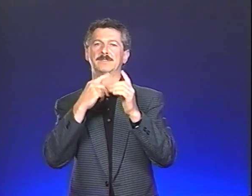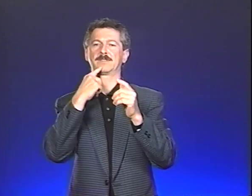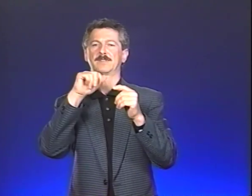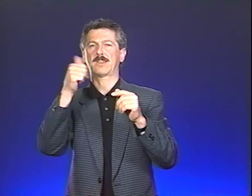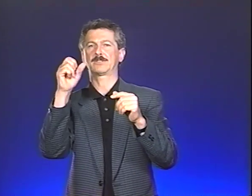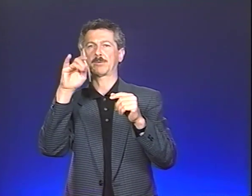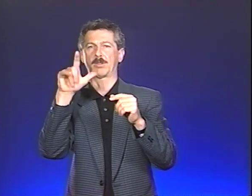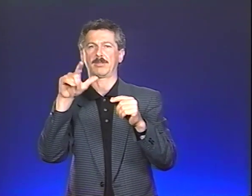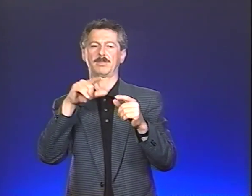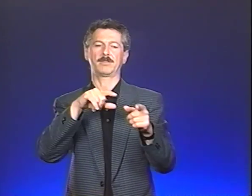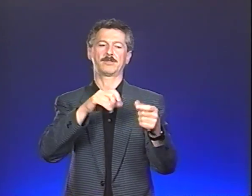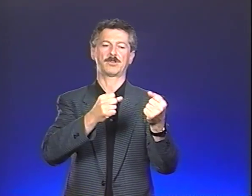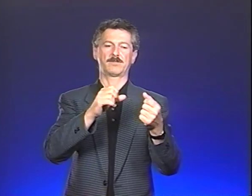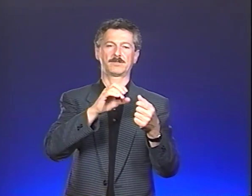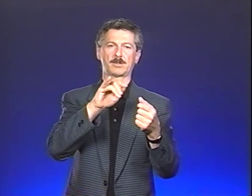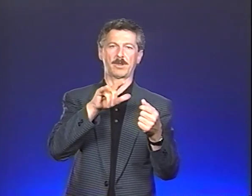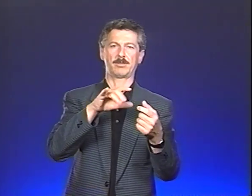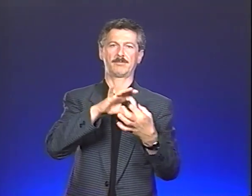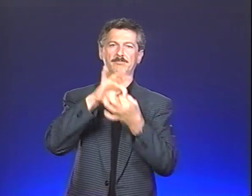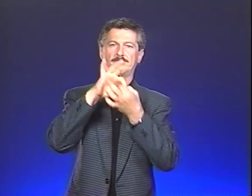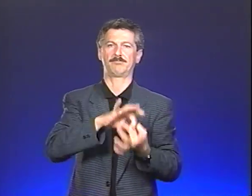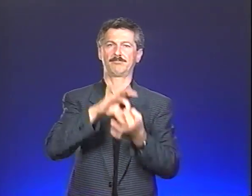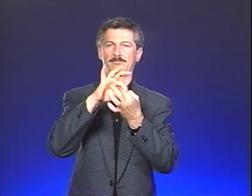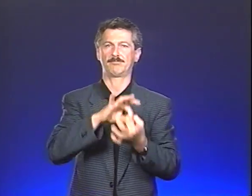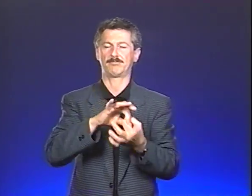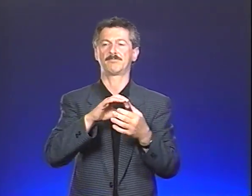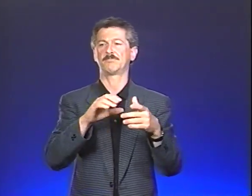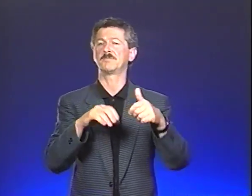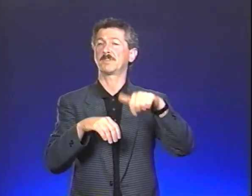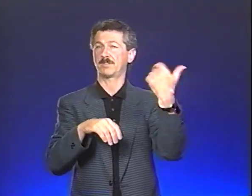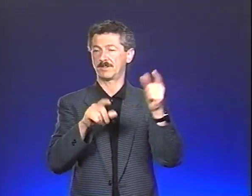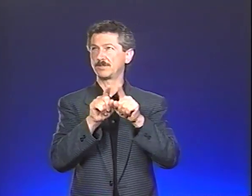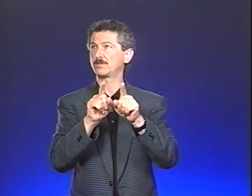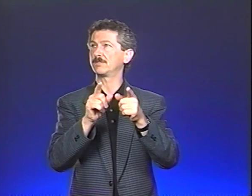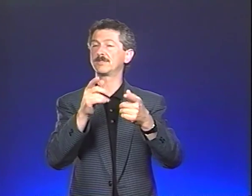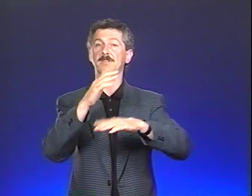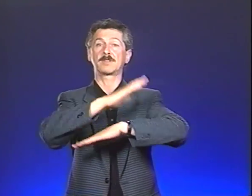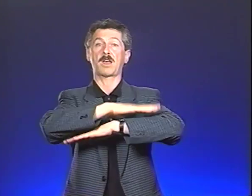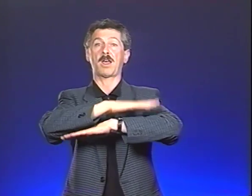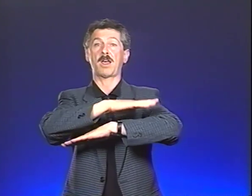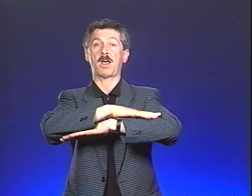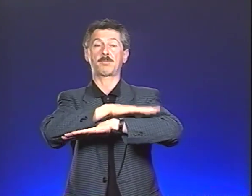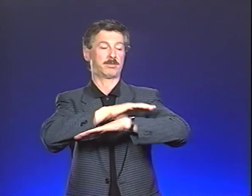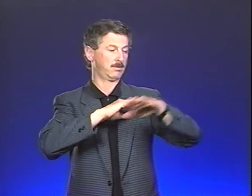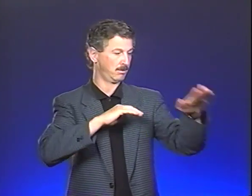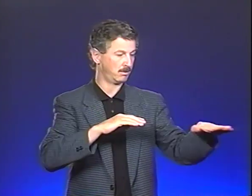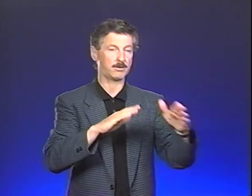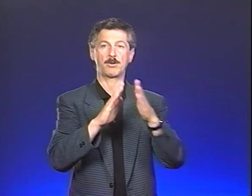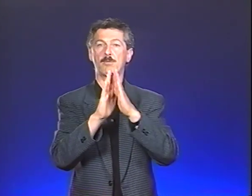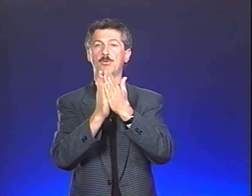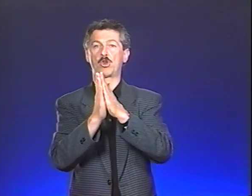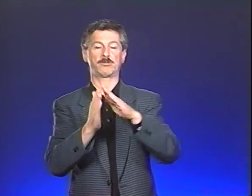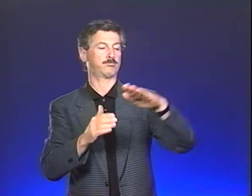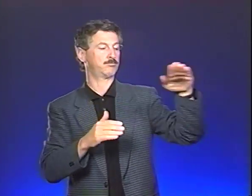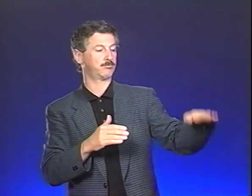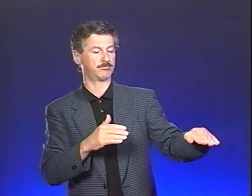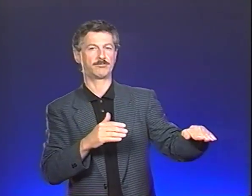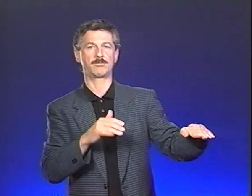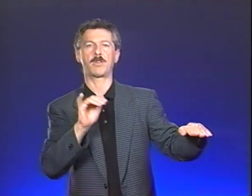These non-manual signals have different meanings and affect the base sign drive. In the ASL